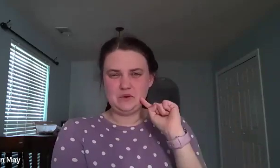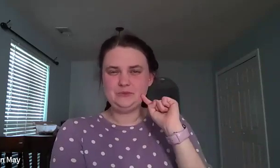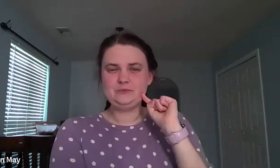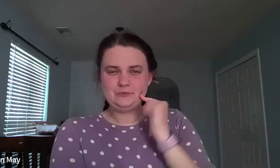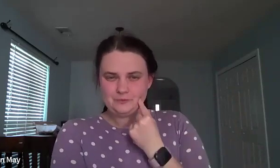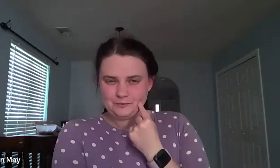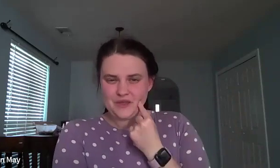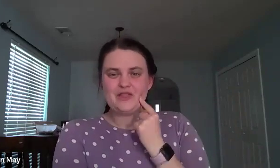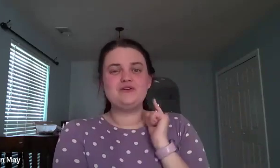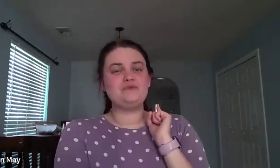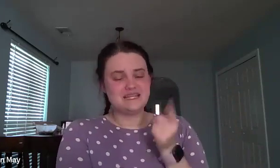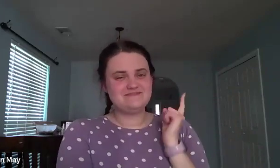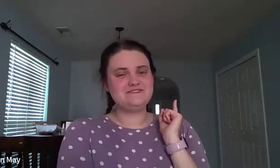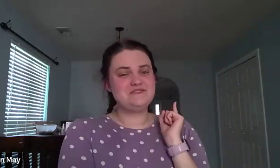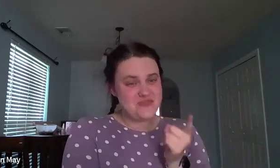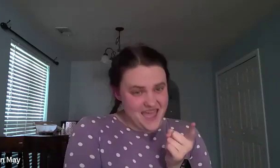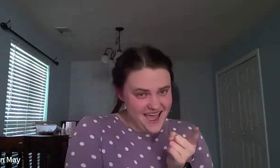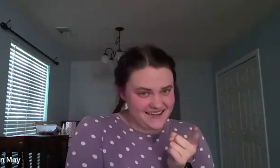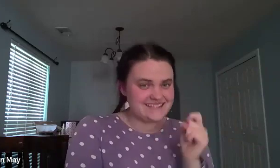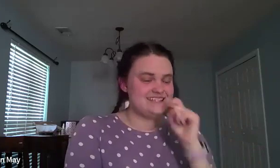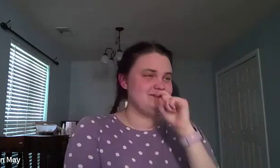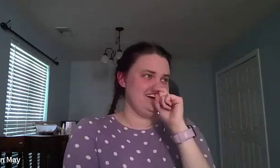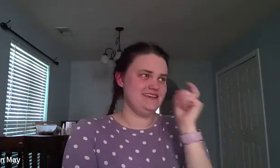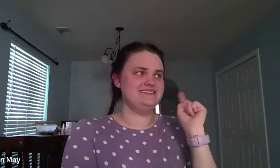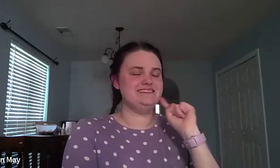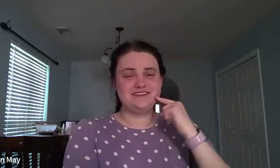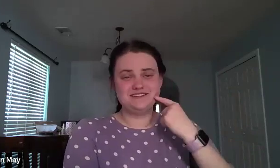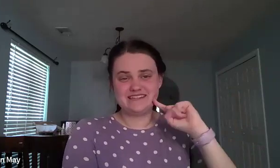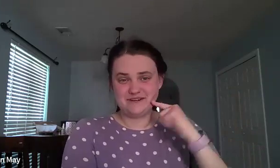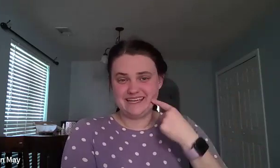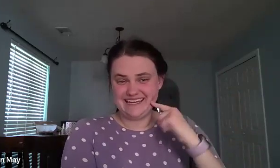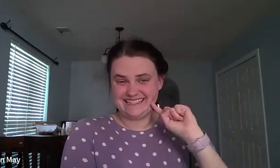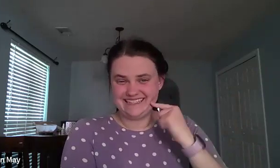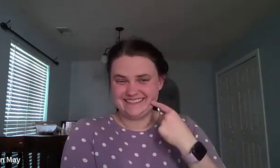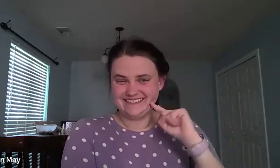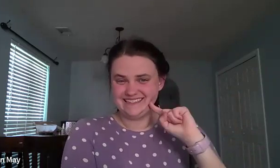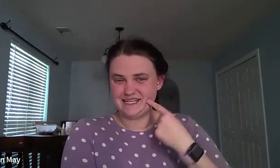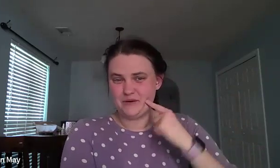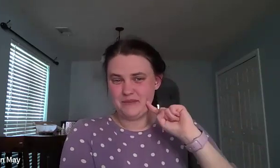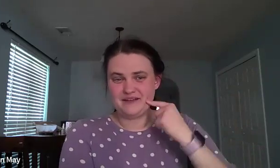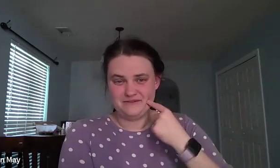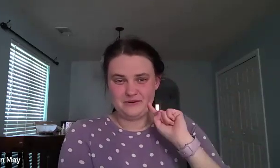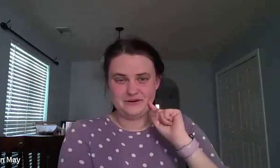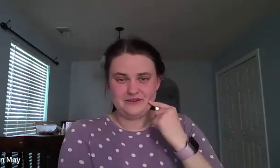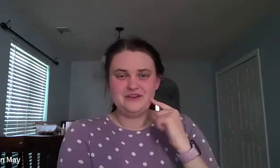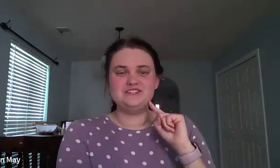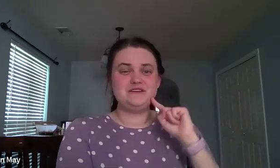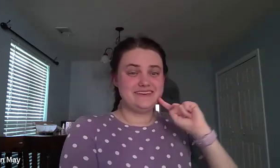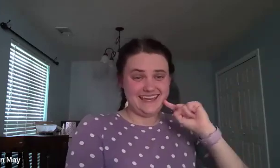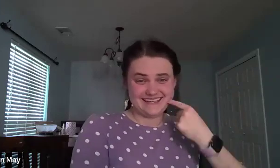sour. The reason for that is because this is also the sign for candy. Is like going back and forth. So you have